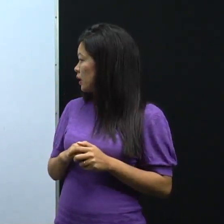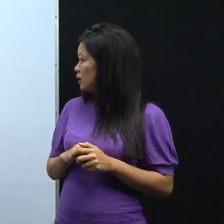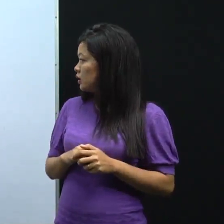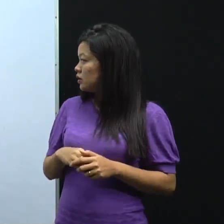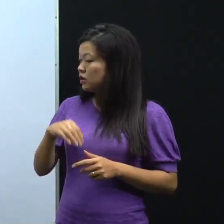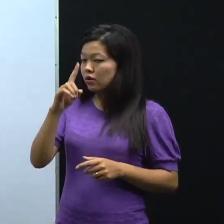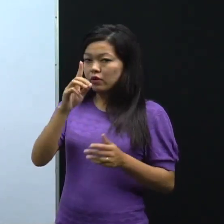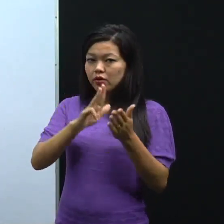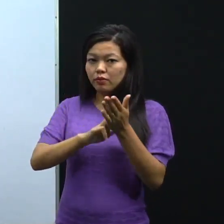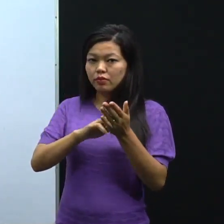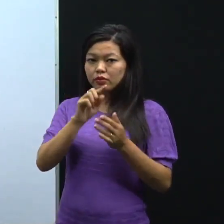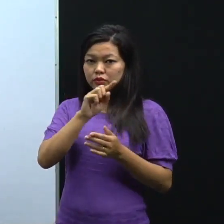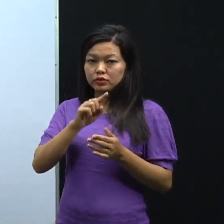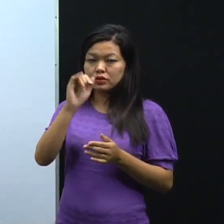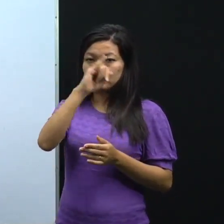have?